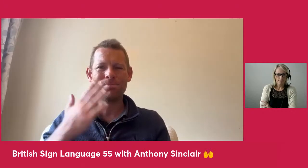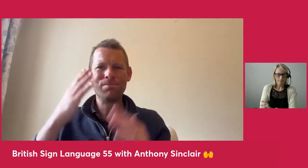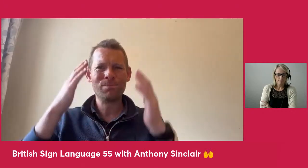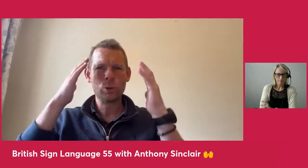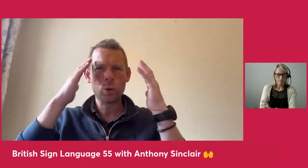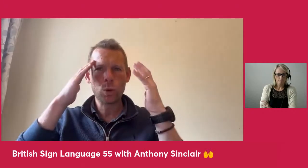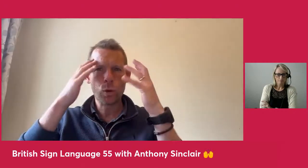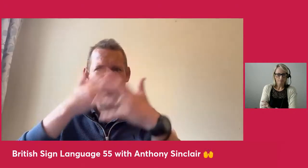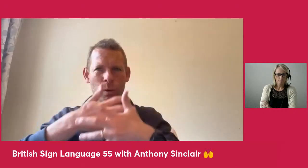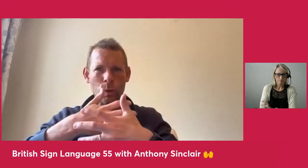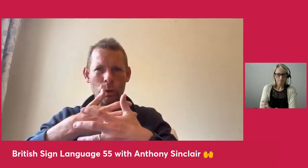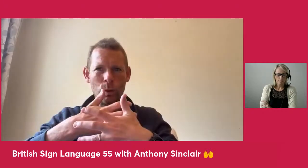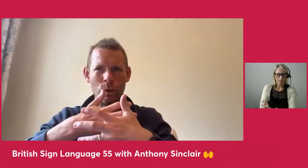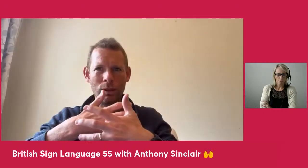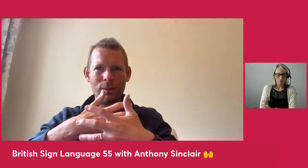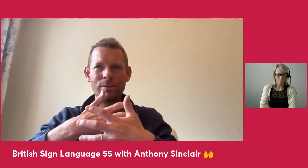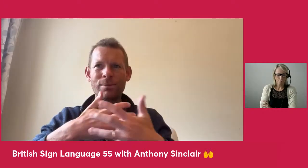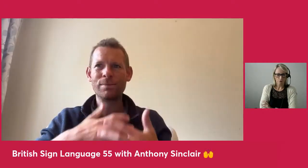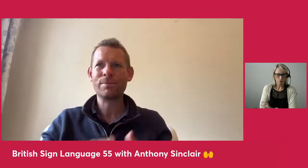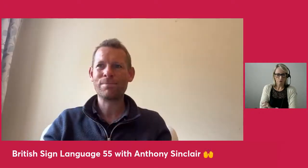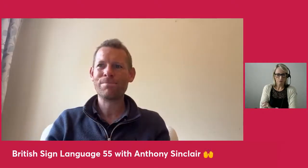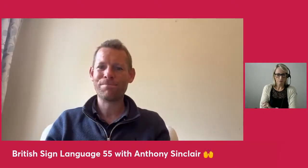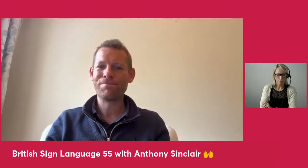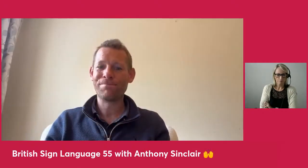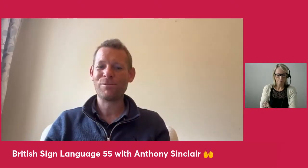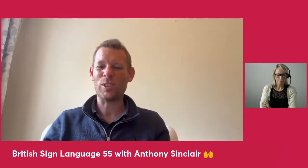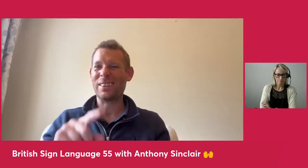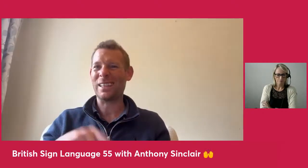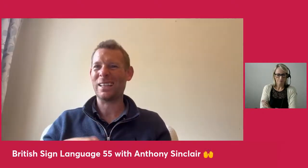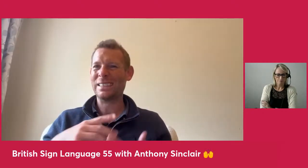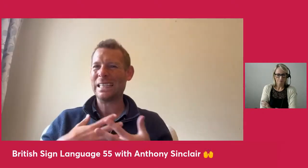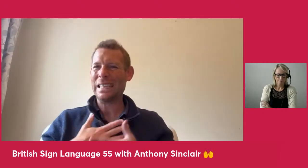upset, and confused.